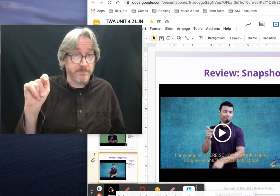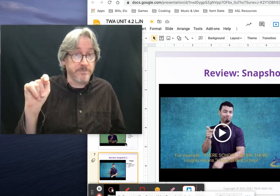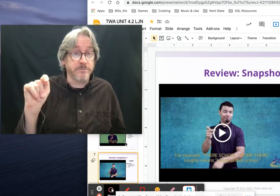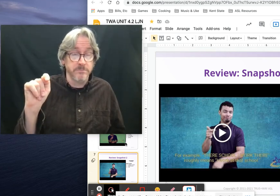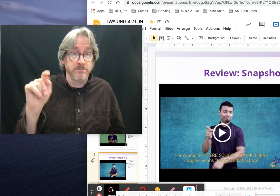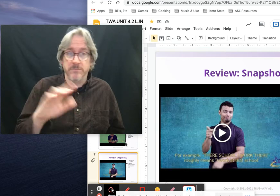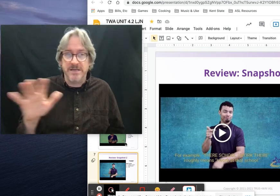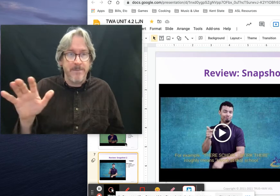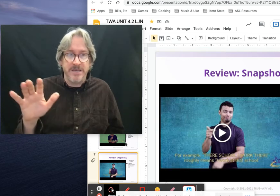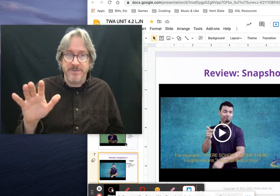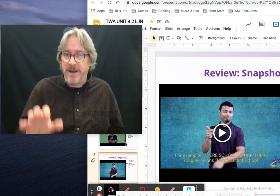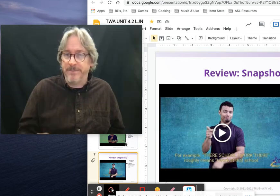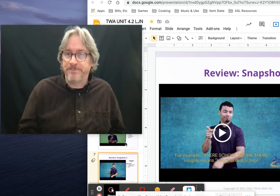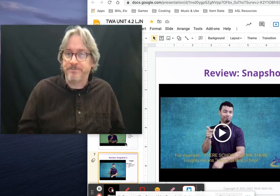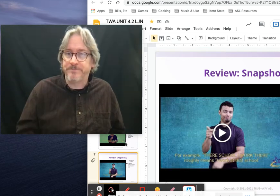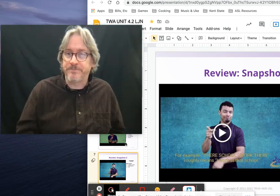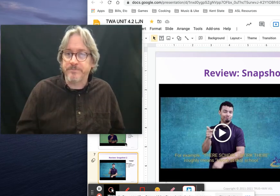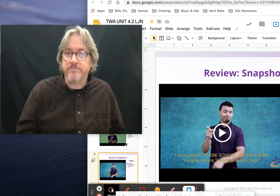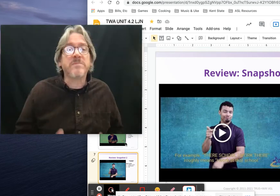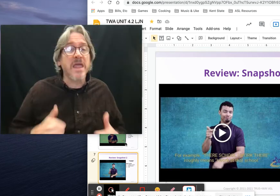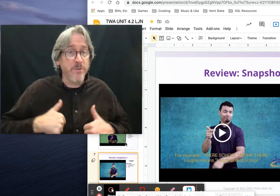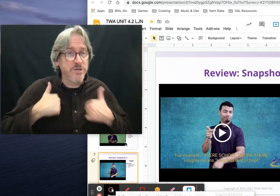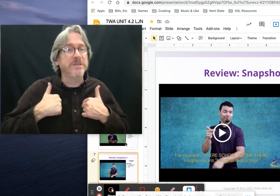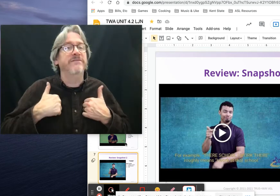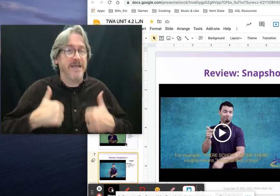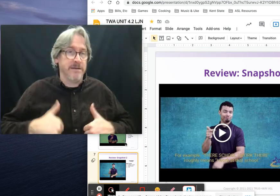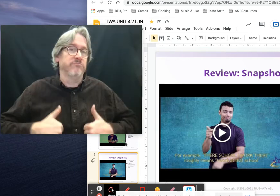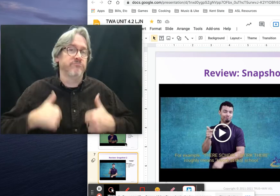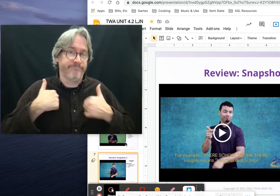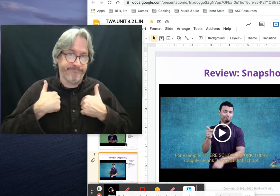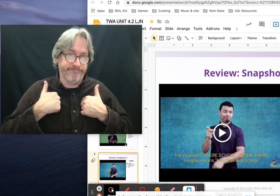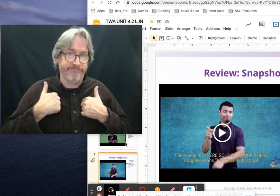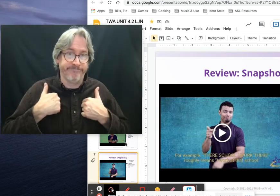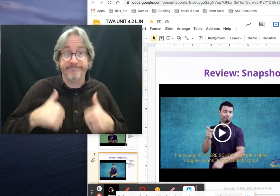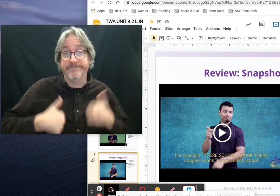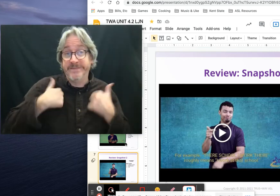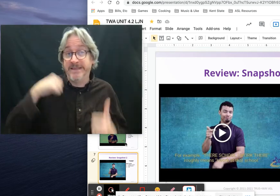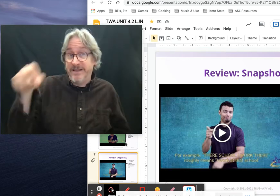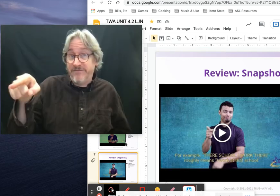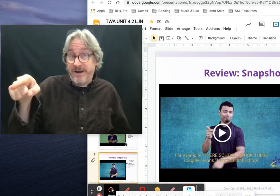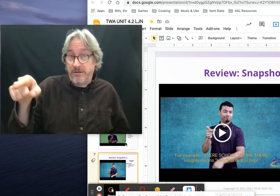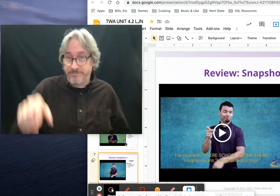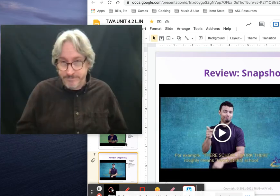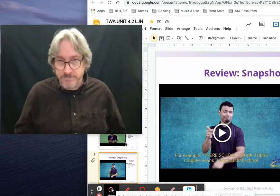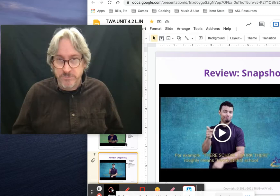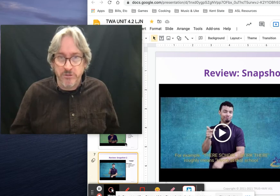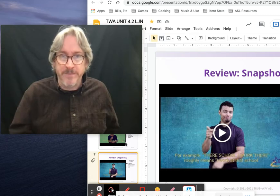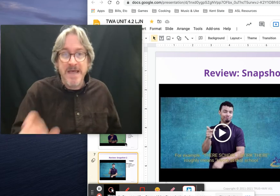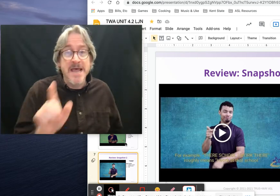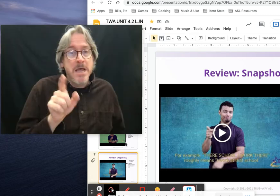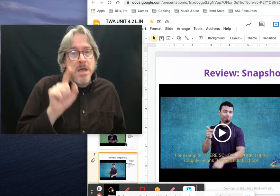apartment. Not meant to be read. And then we do live again. Live there.